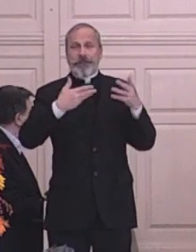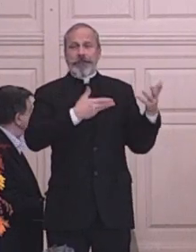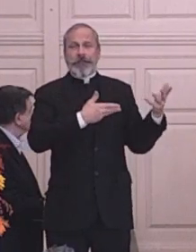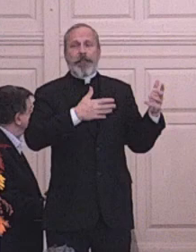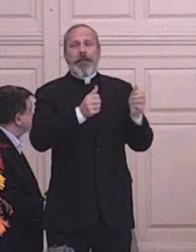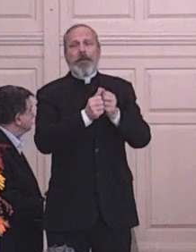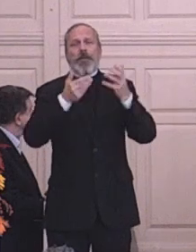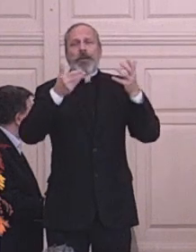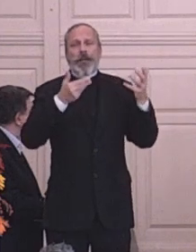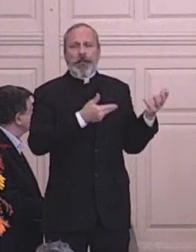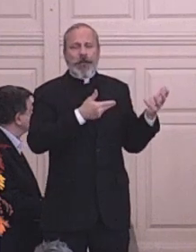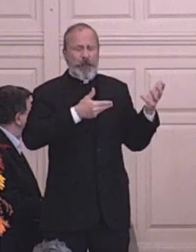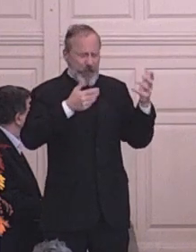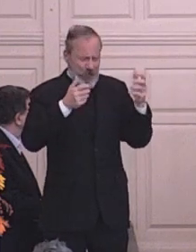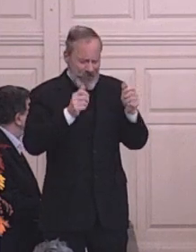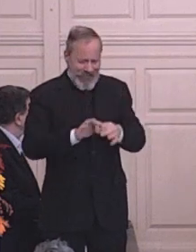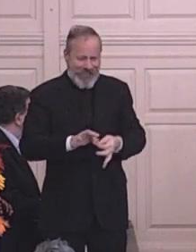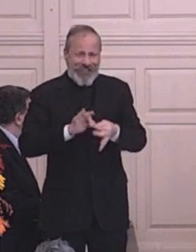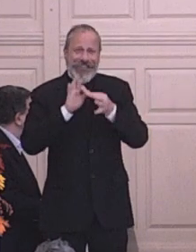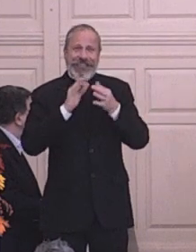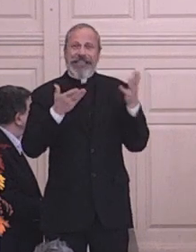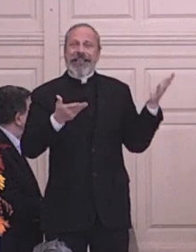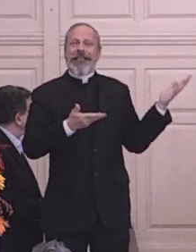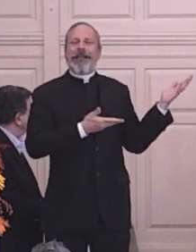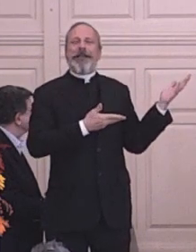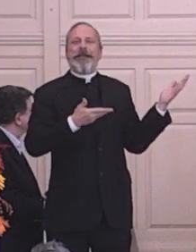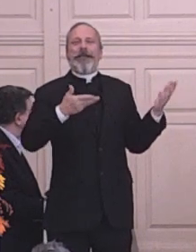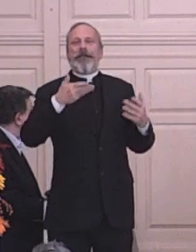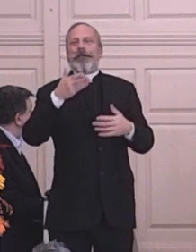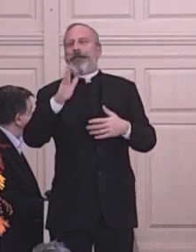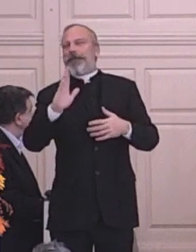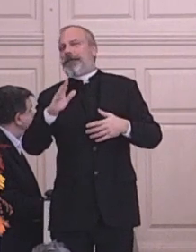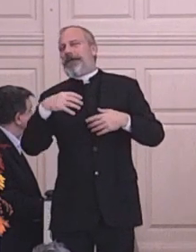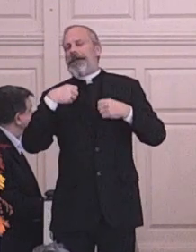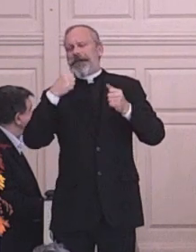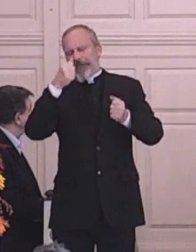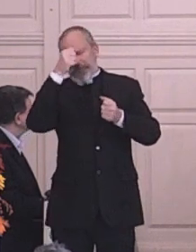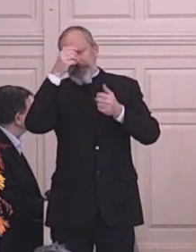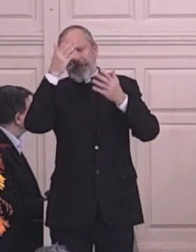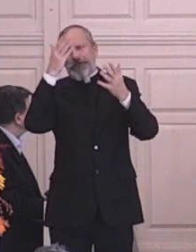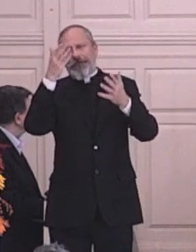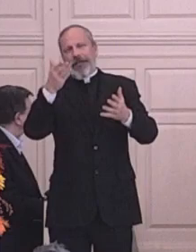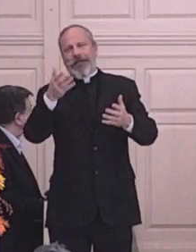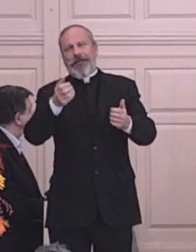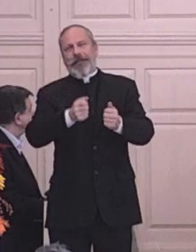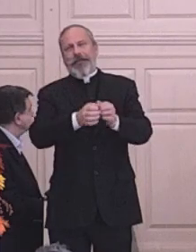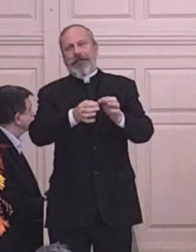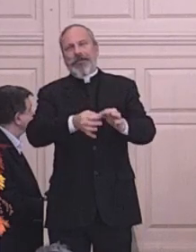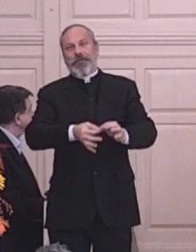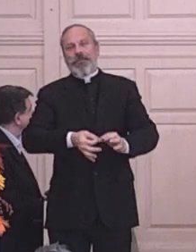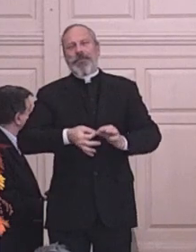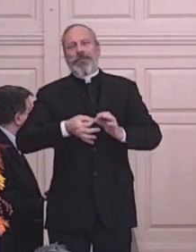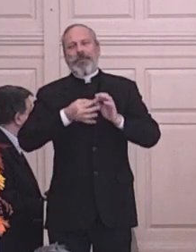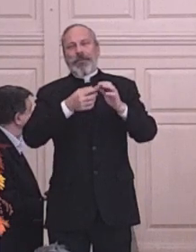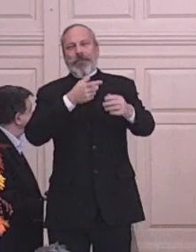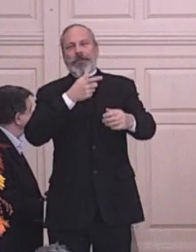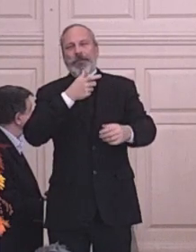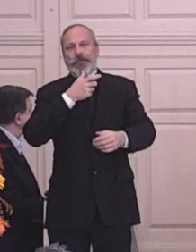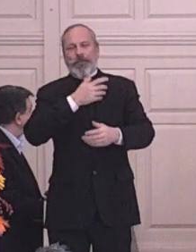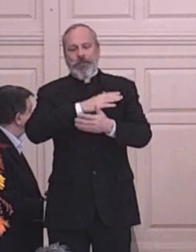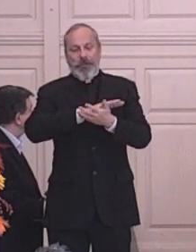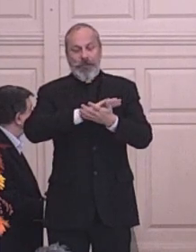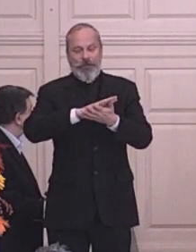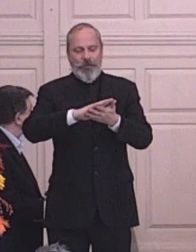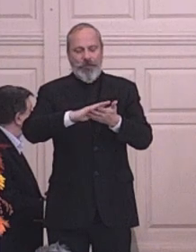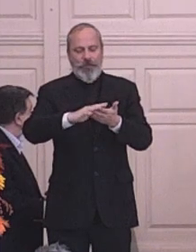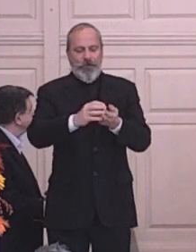Through him and with him and in him, O God, Almighty Father, in the